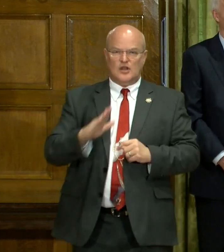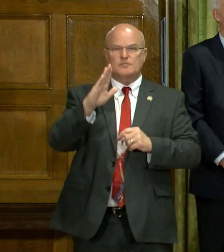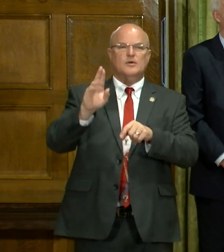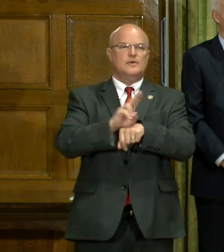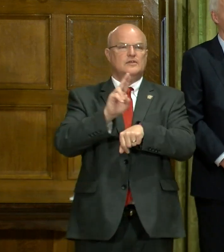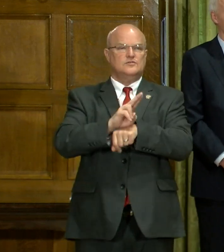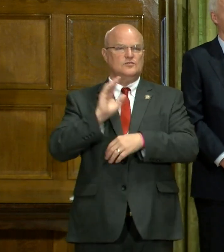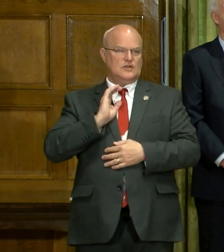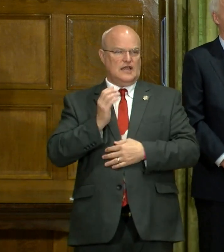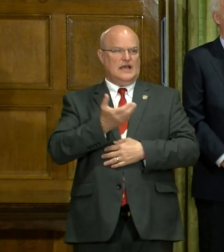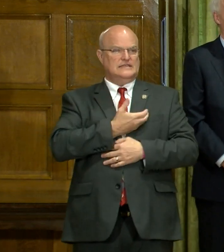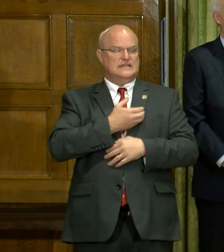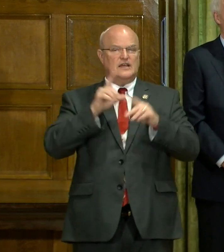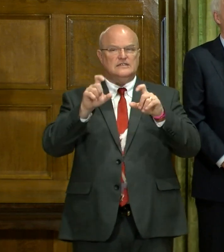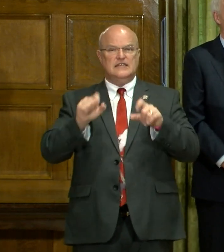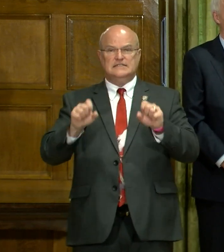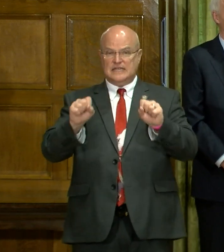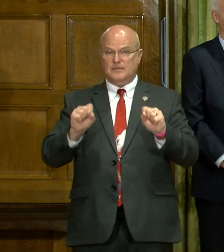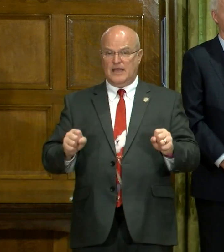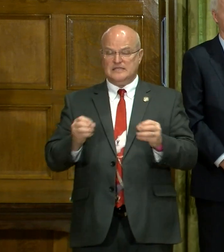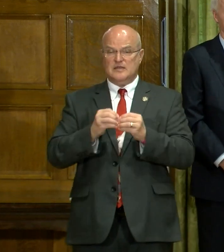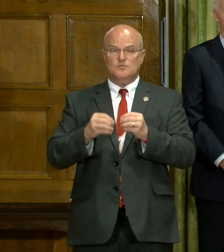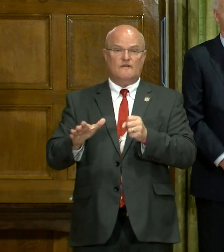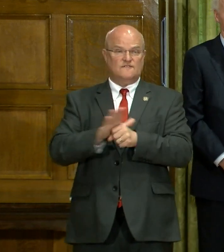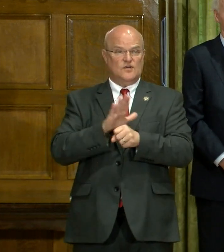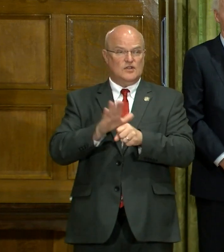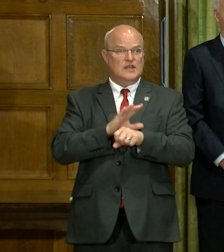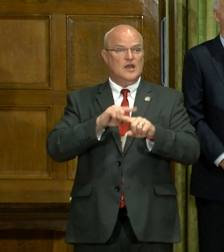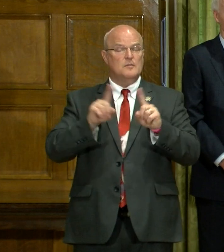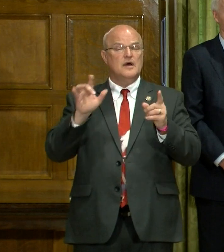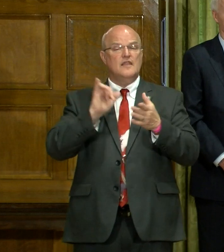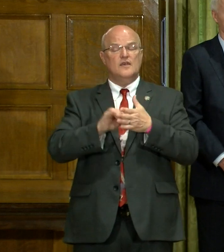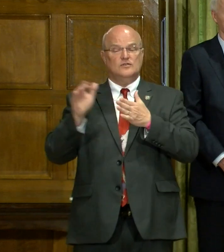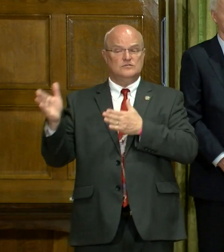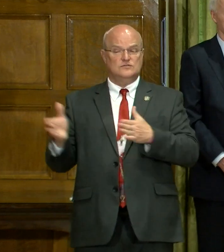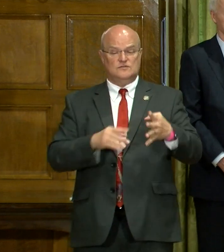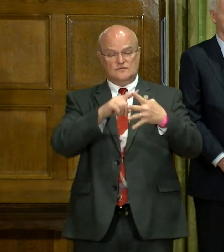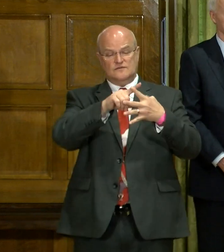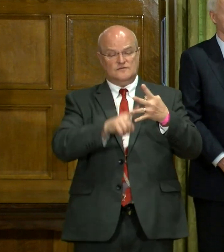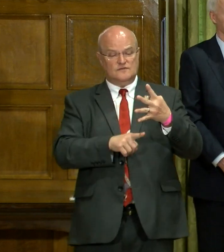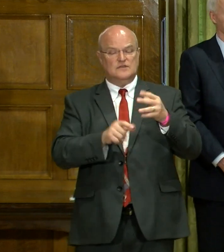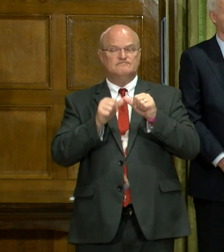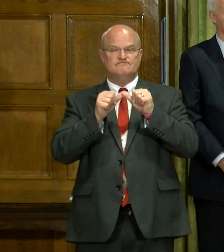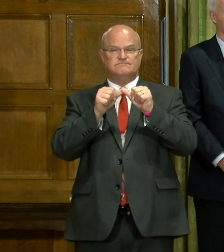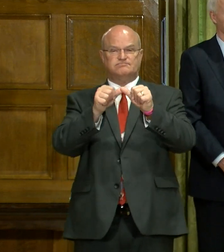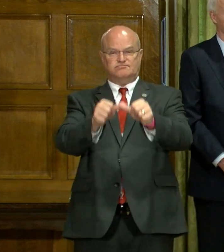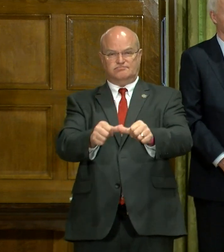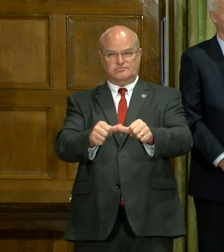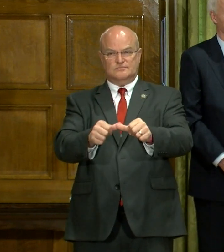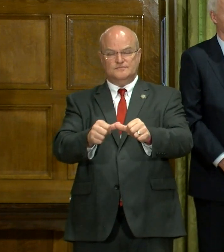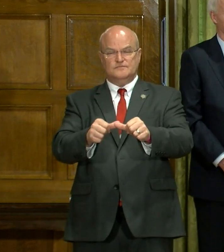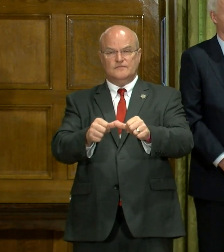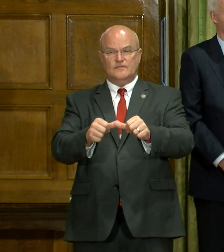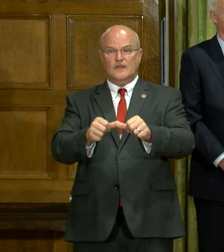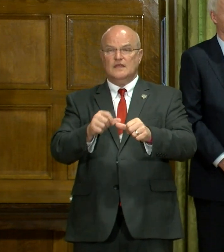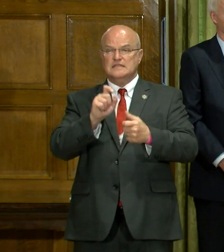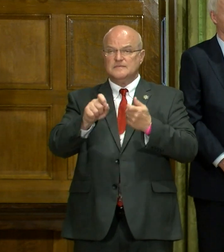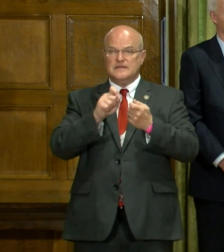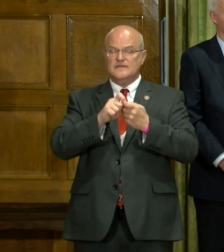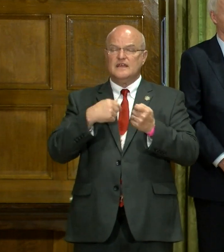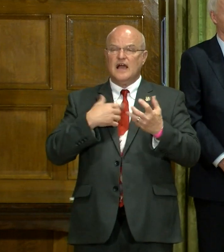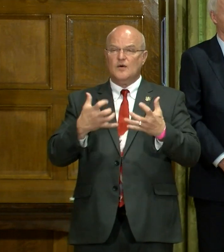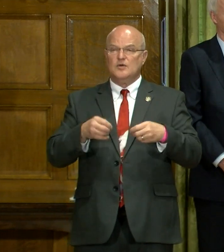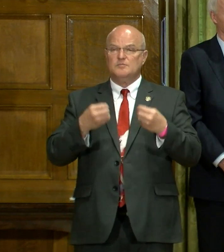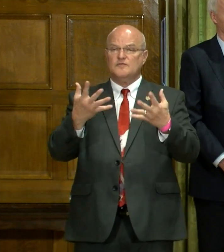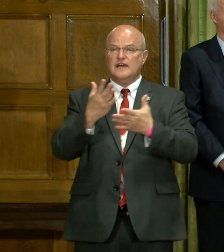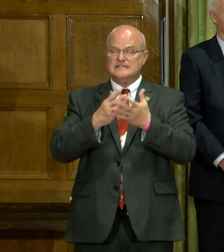and utilize our testing capacity more fully, but those strategies will remain in place. Specifically, I want